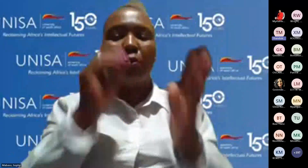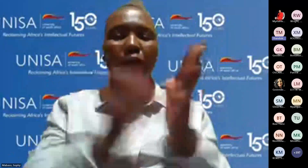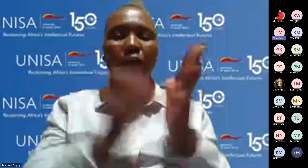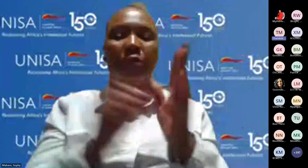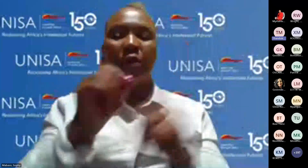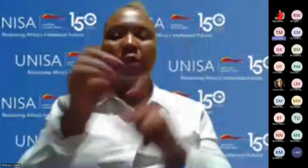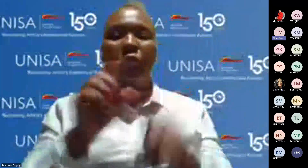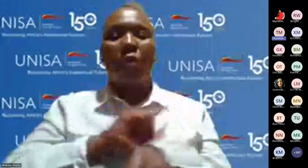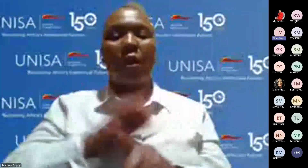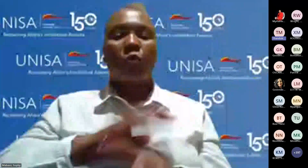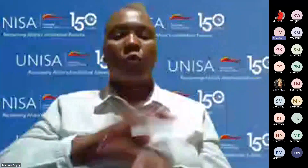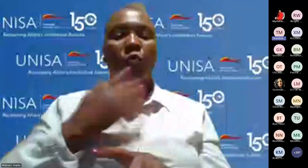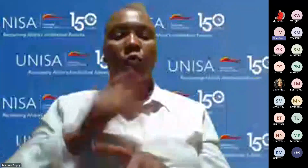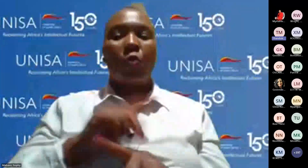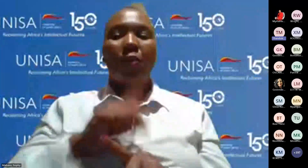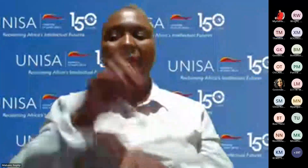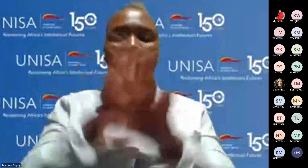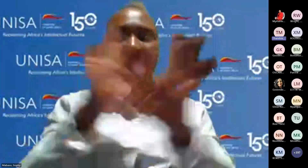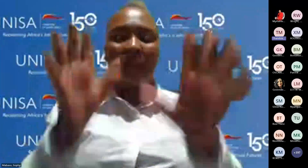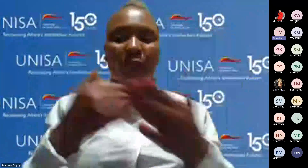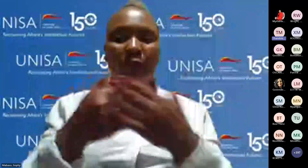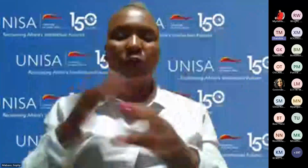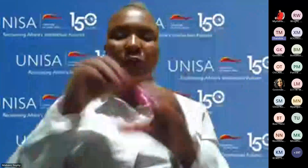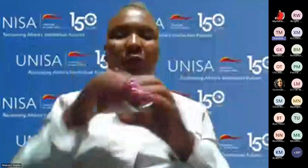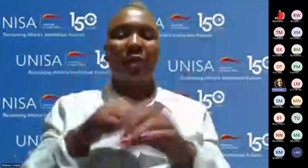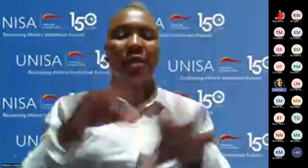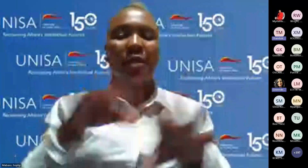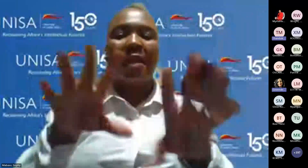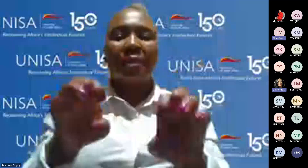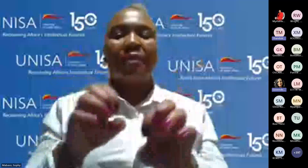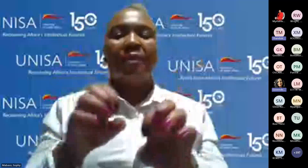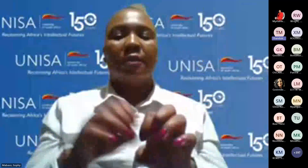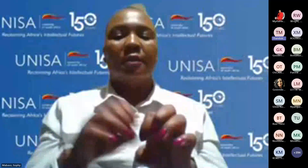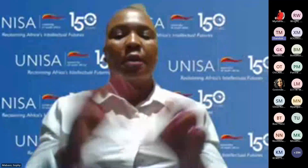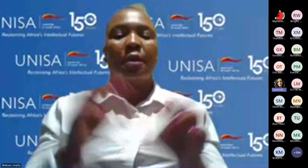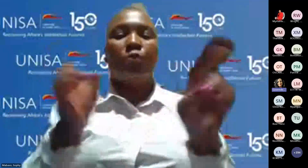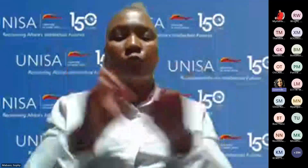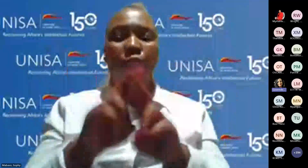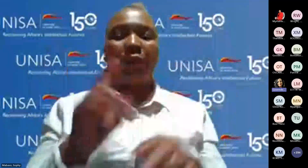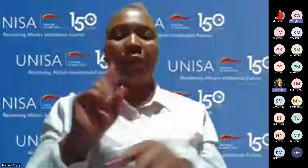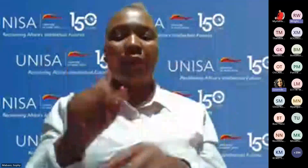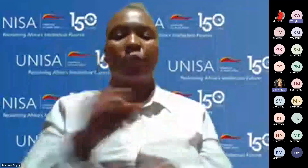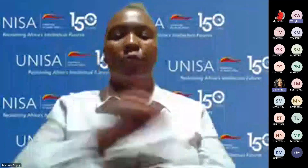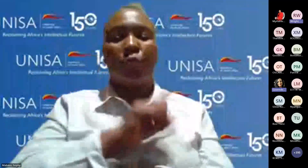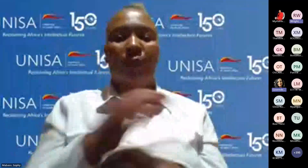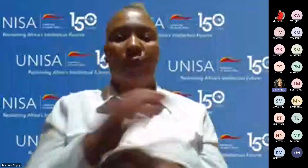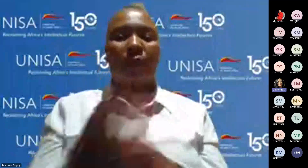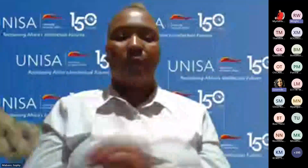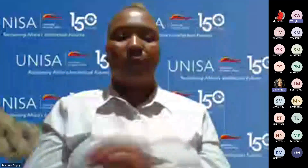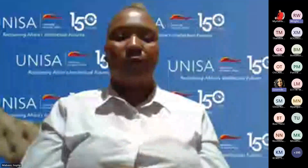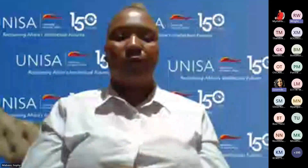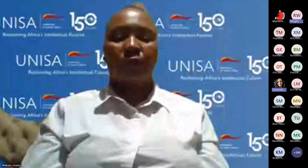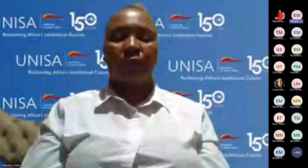clarity before we enter the exam room tomorrow. Okay. That is the reason. Okay, I'm sorry about that. Please go ahead. Talosh,